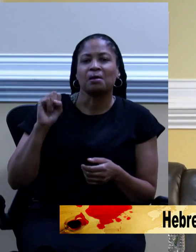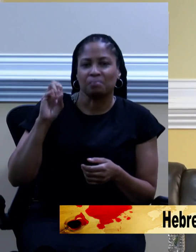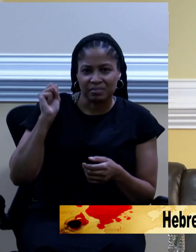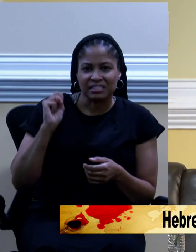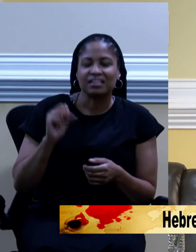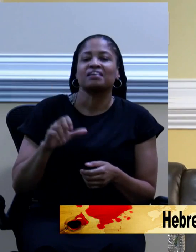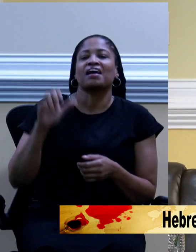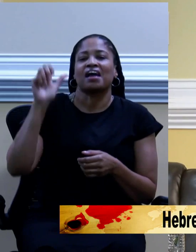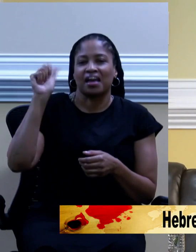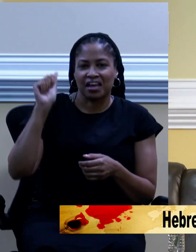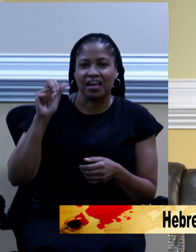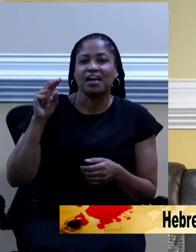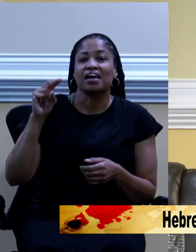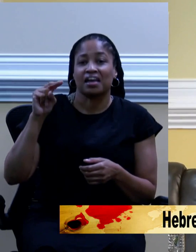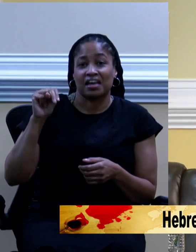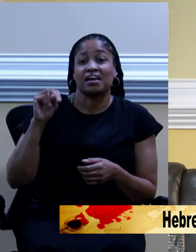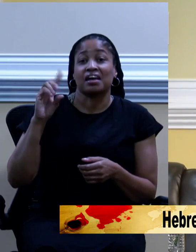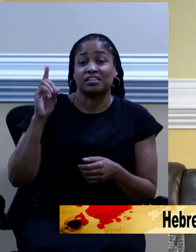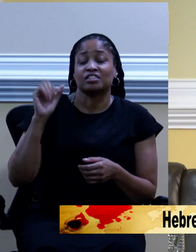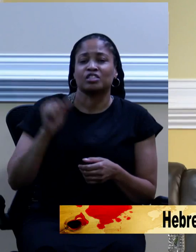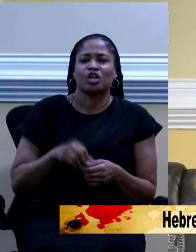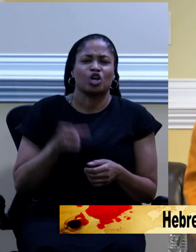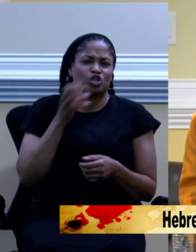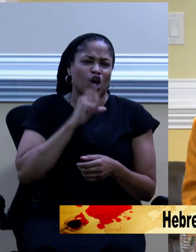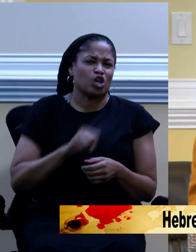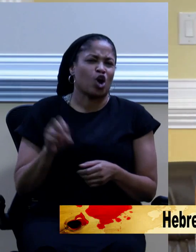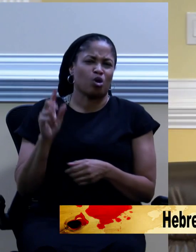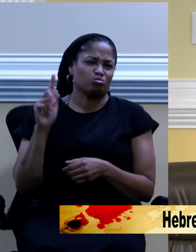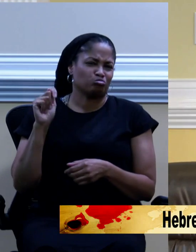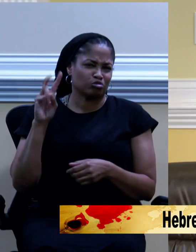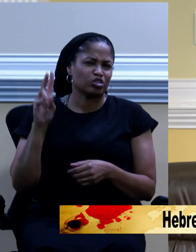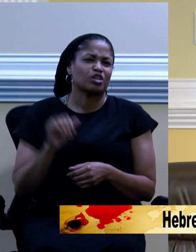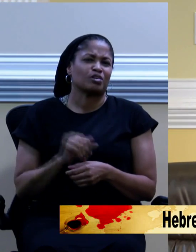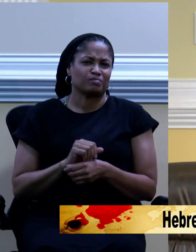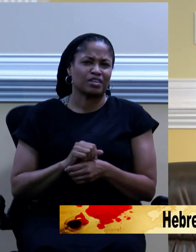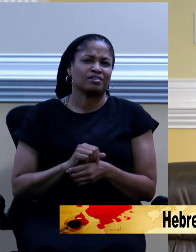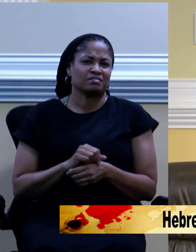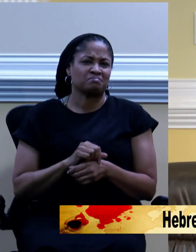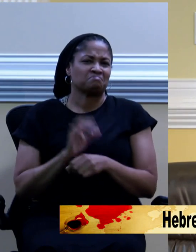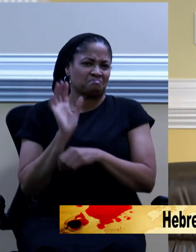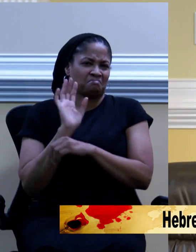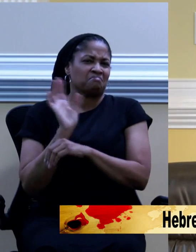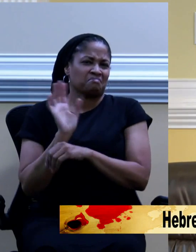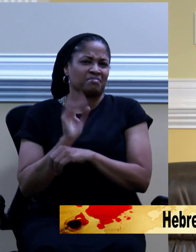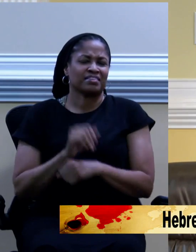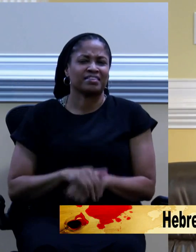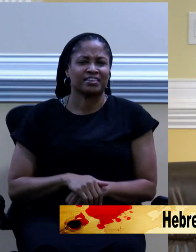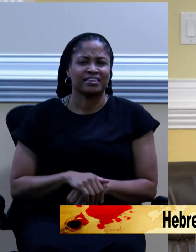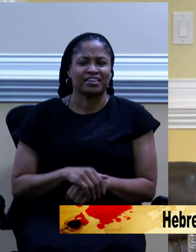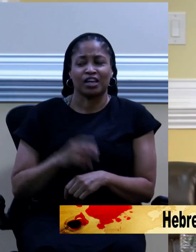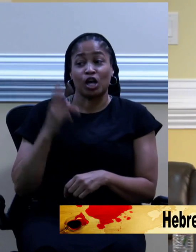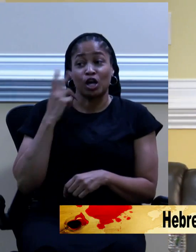Amos and Andy. Oh, Kingfish was a lie. He'll tell you a lie, then he'll look at you and see if you go for it.